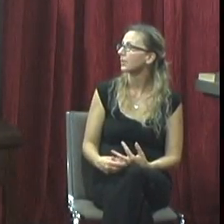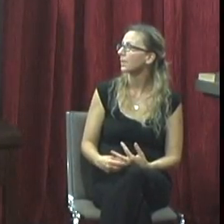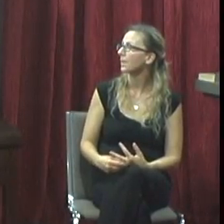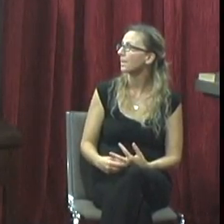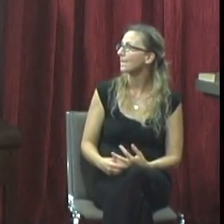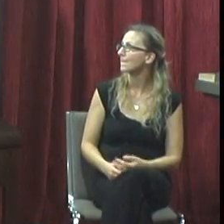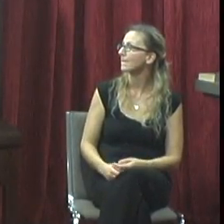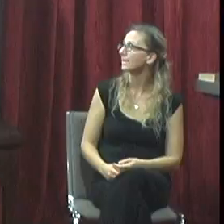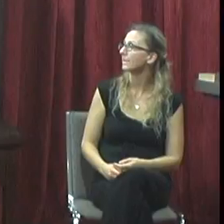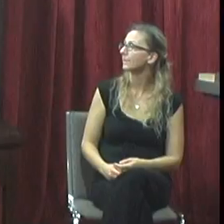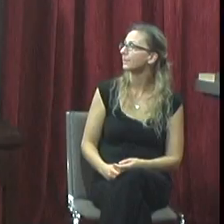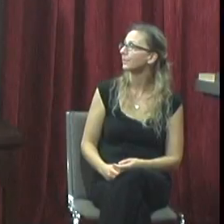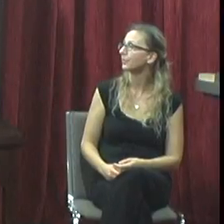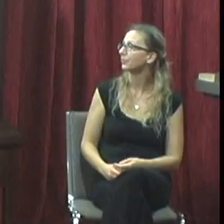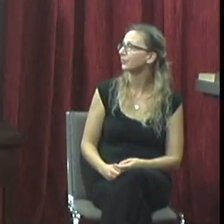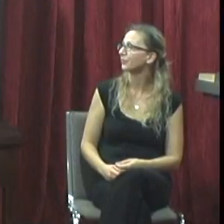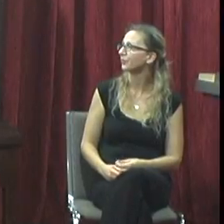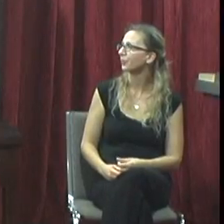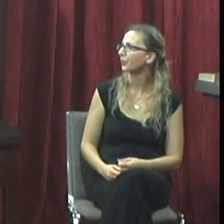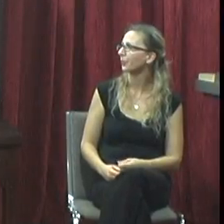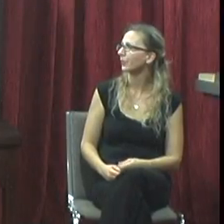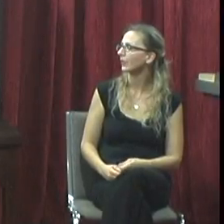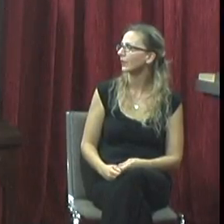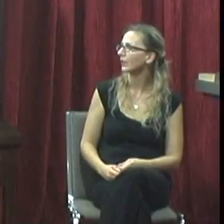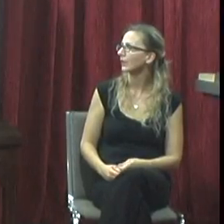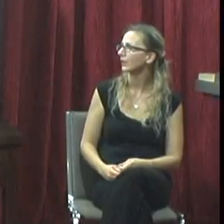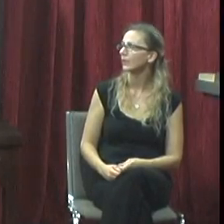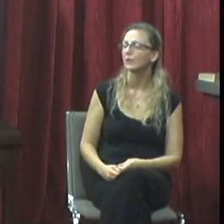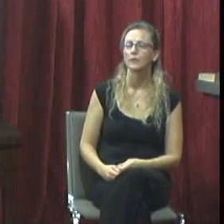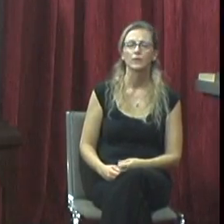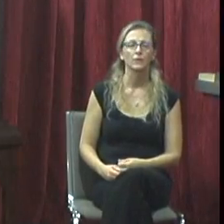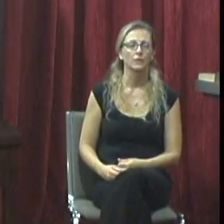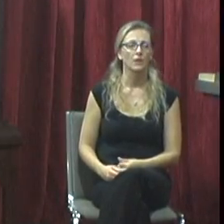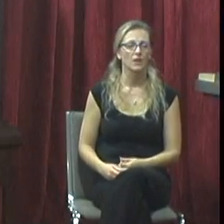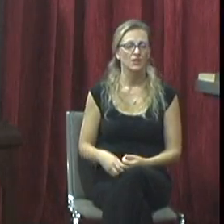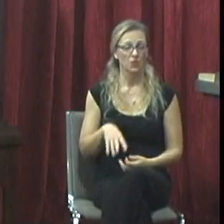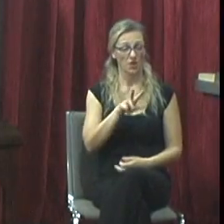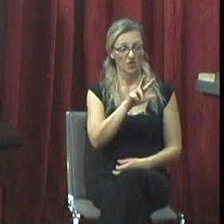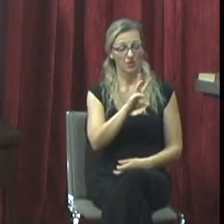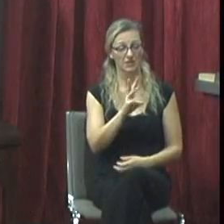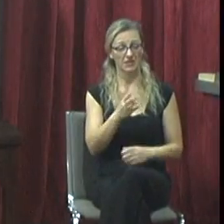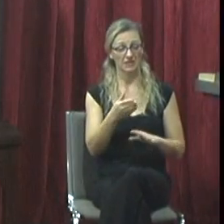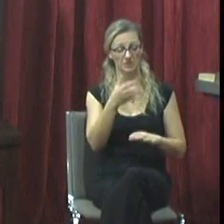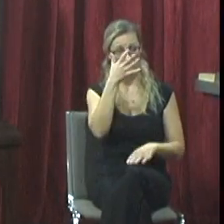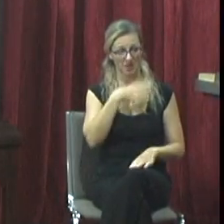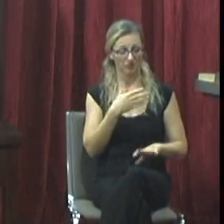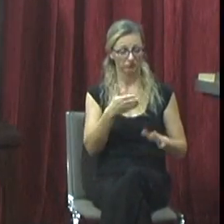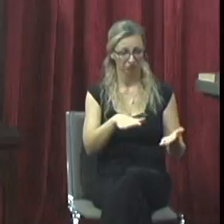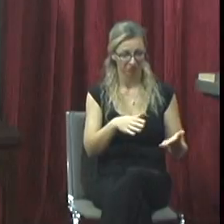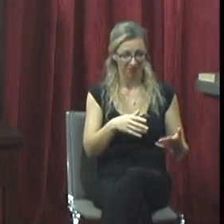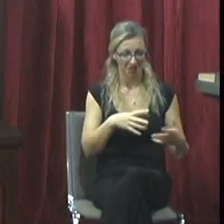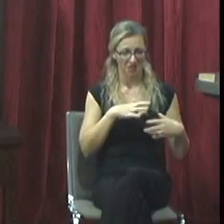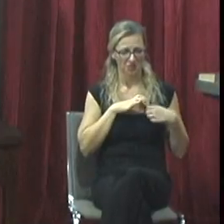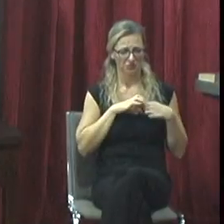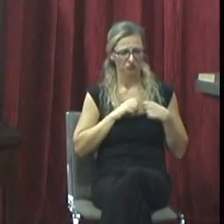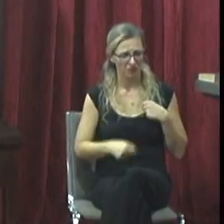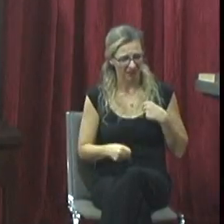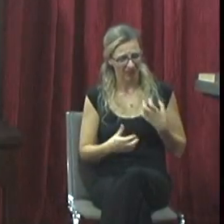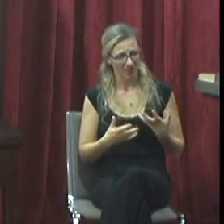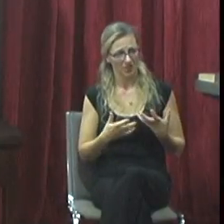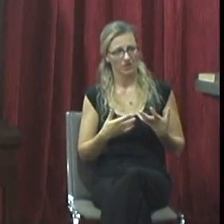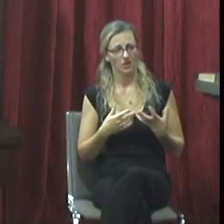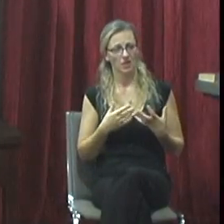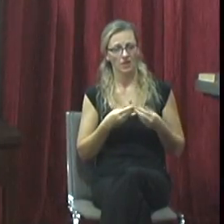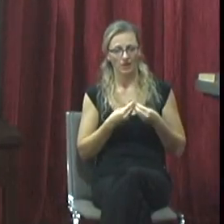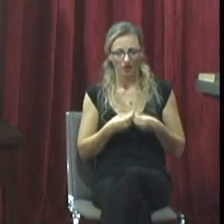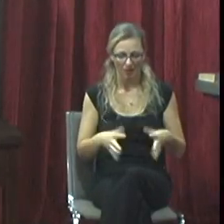So they were grieving. They were grieving the loss of 36 men. And I believe they're also grieving the loss of confidence that